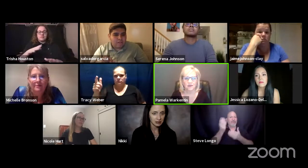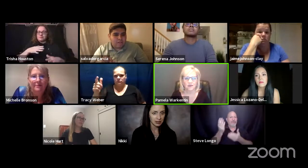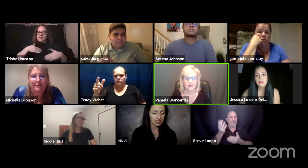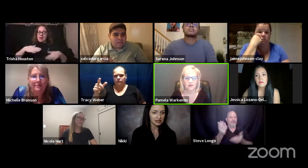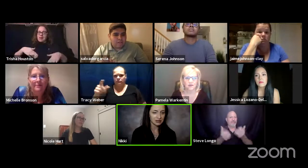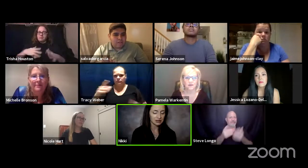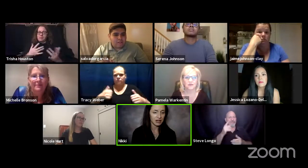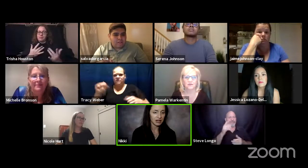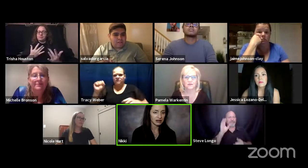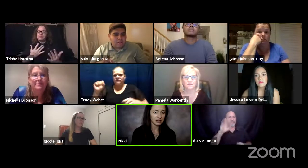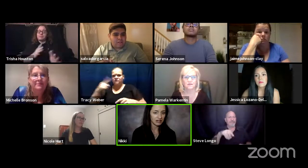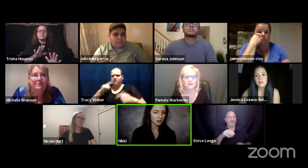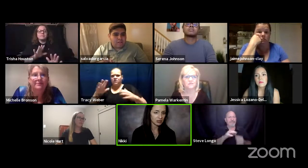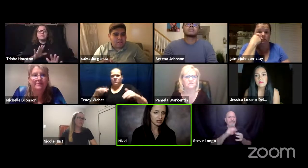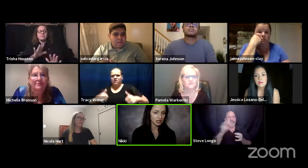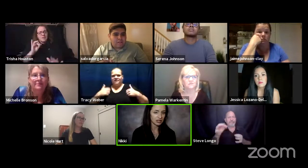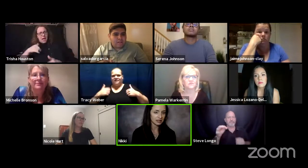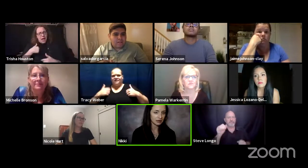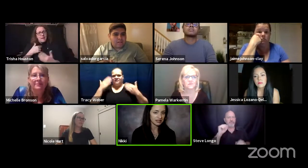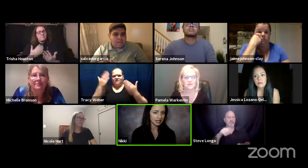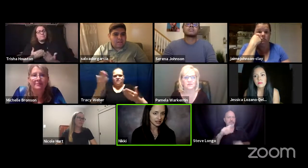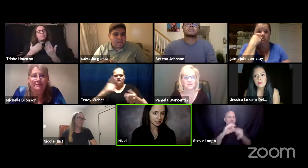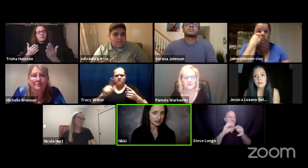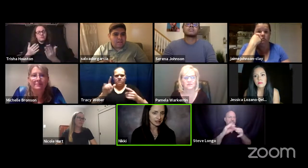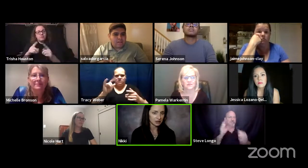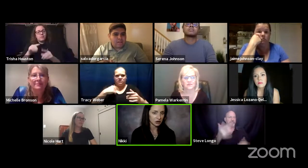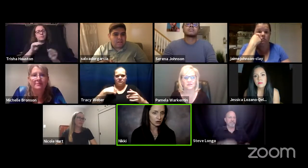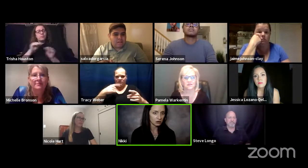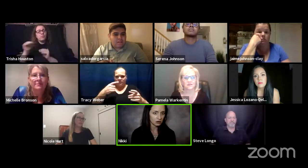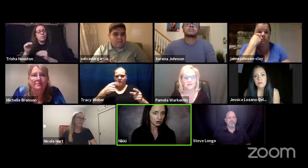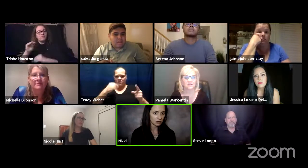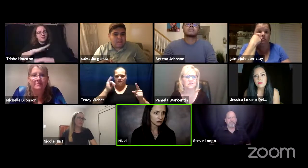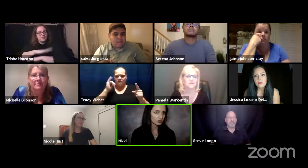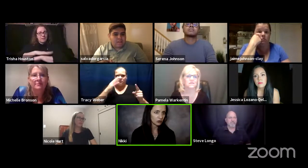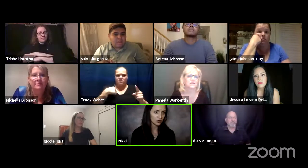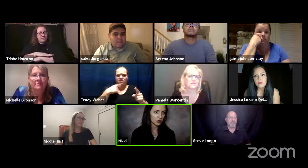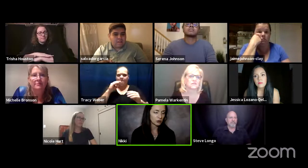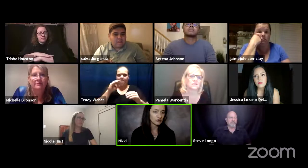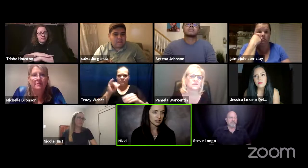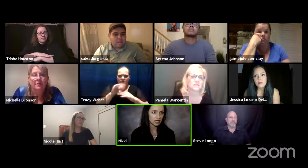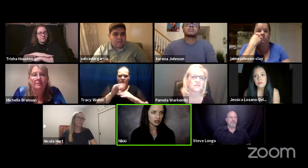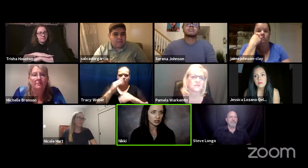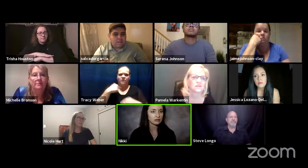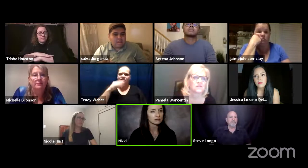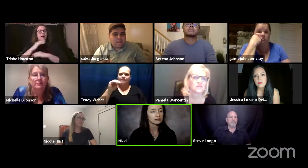but it's still not a live motion yet until it's seconded. So before we move to discussion.